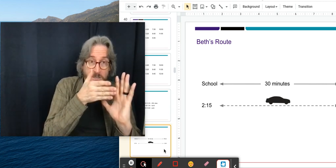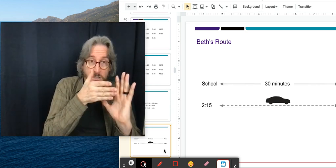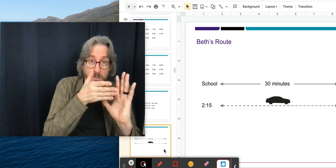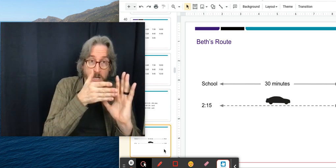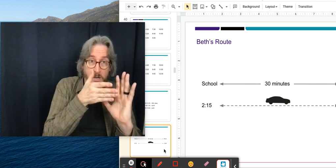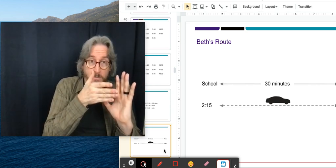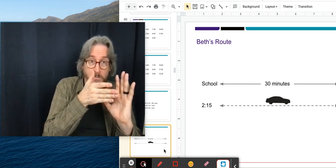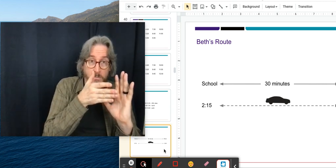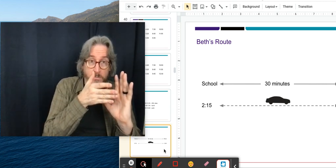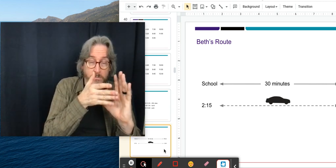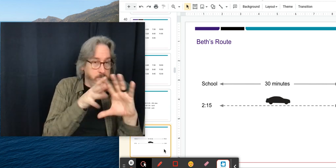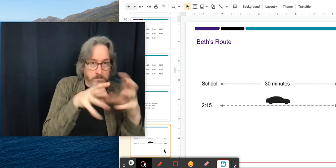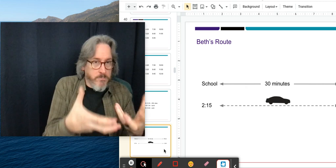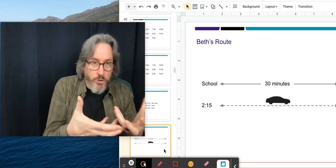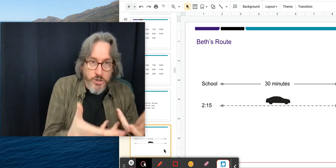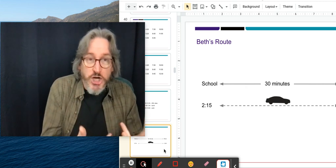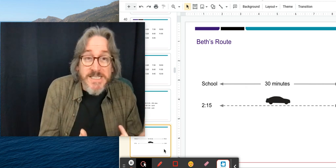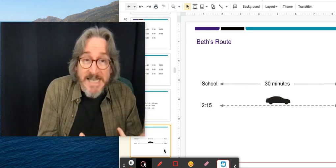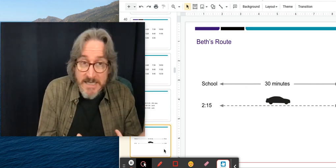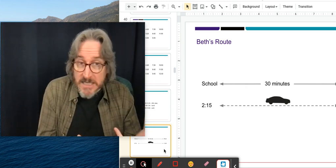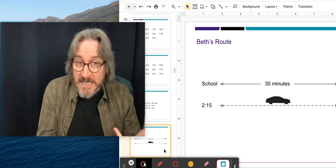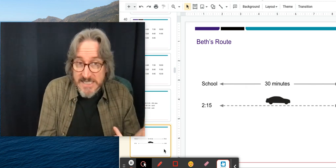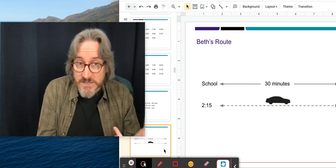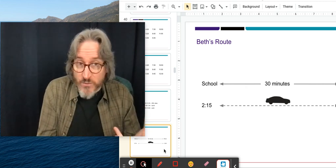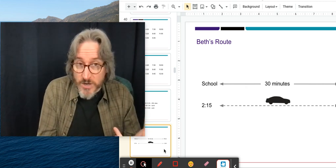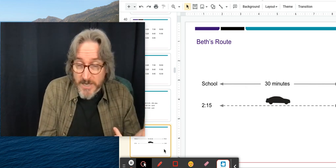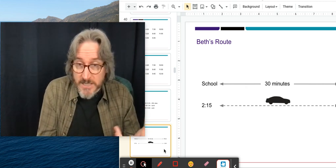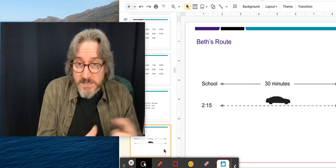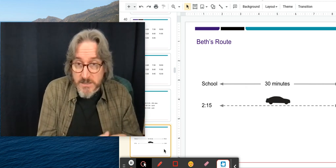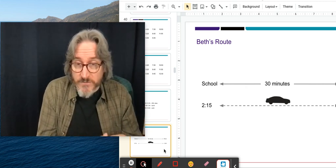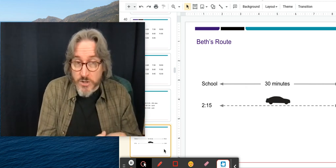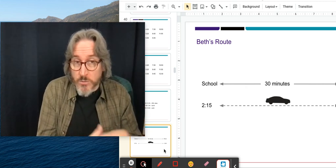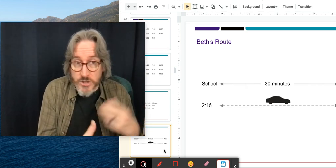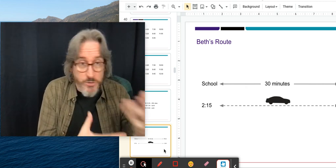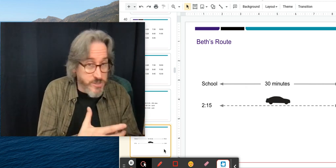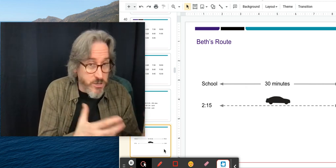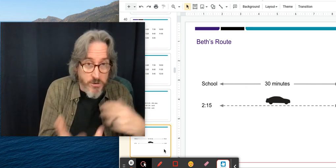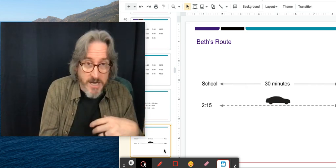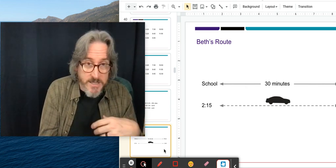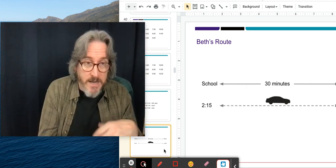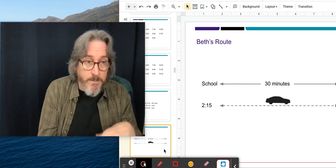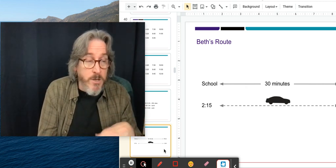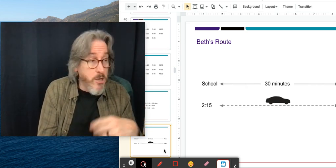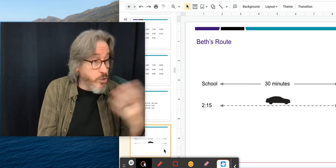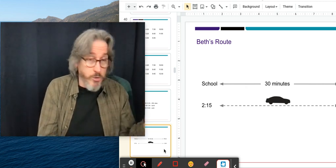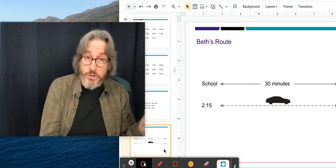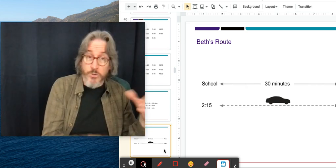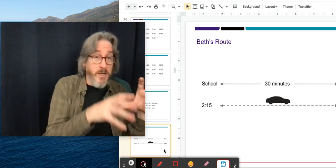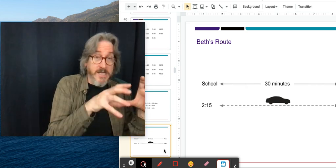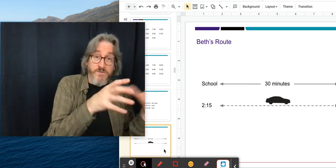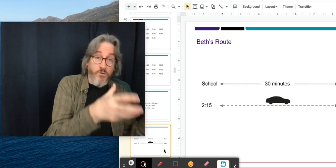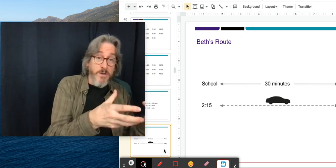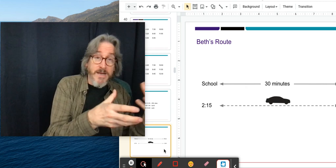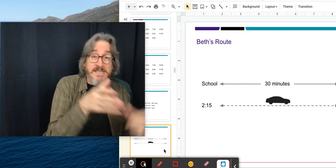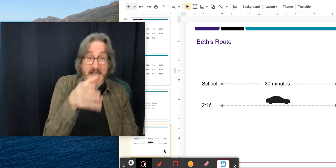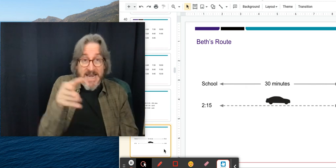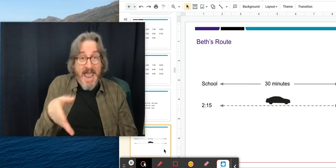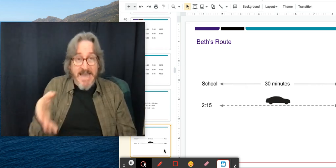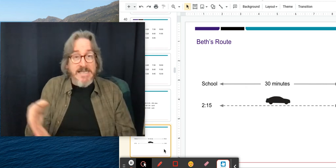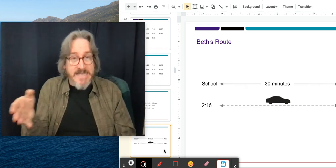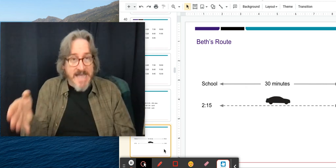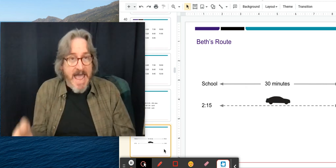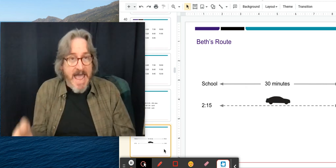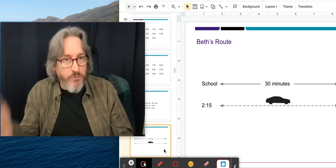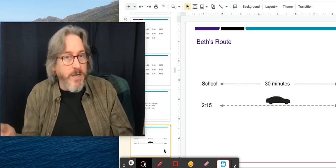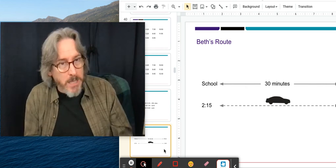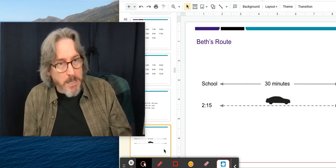that, you could just say that the class is 40 minutes if you don't do start or end time. You could do it's 40 minutes and